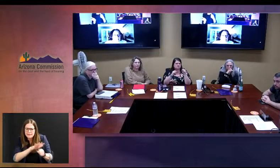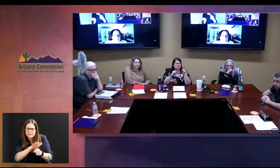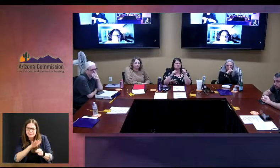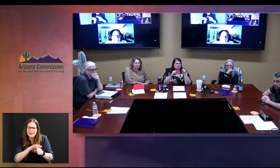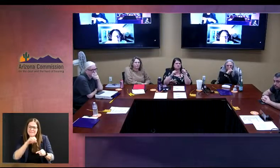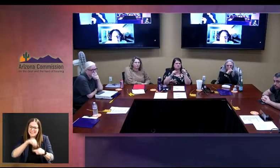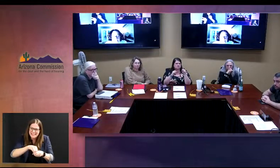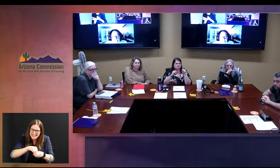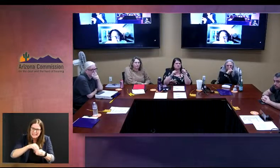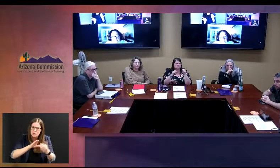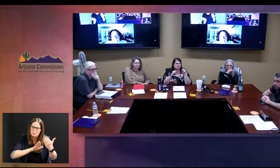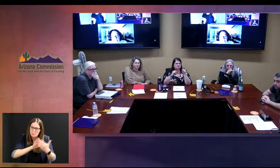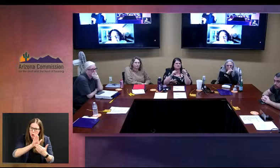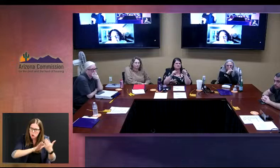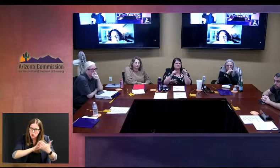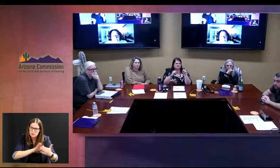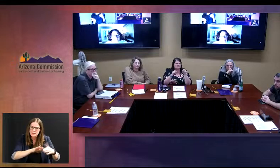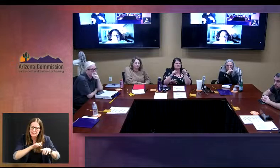segment.